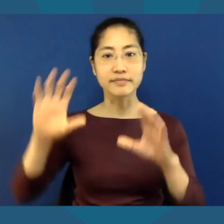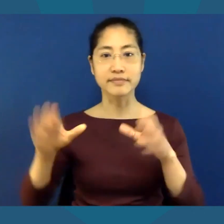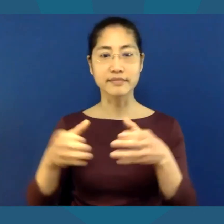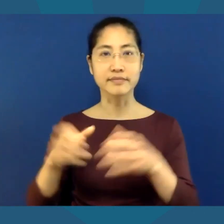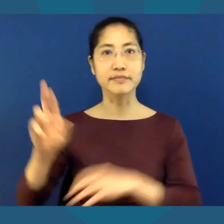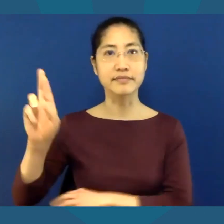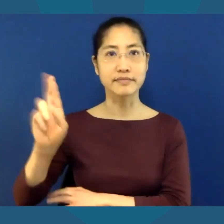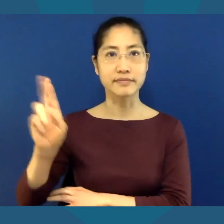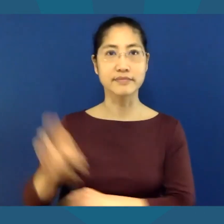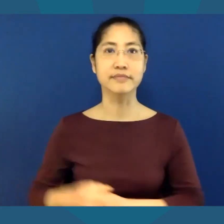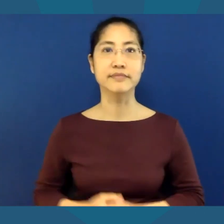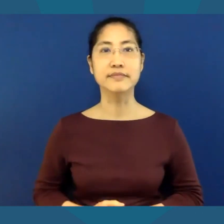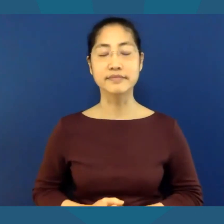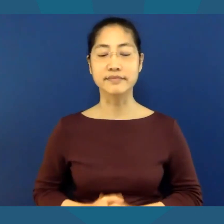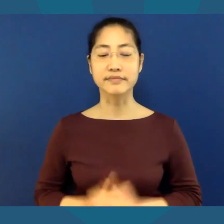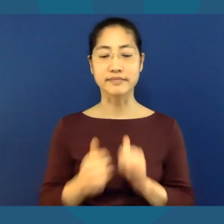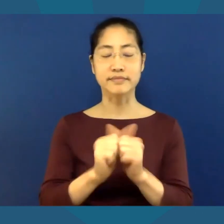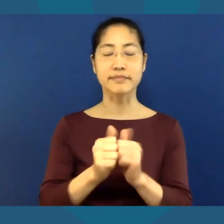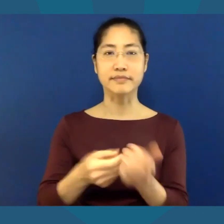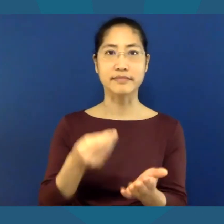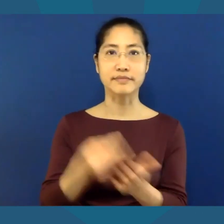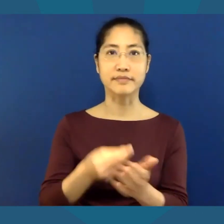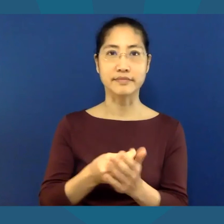Party, Republican.